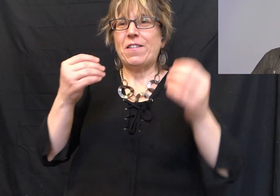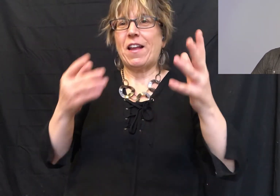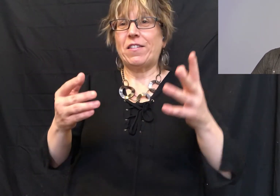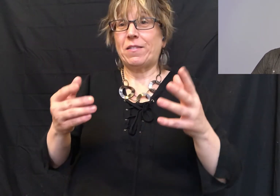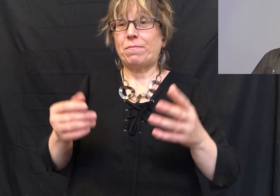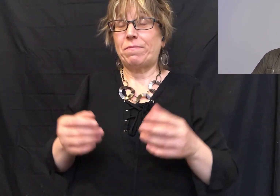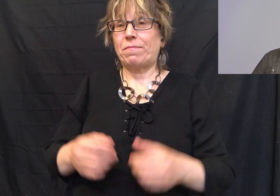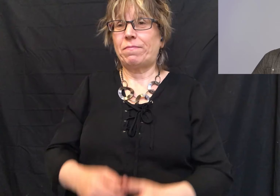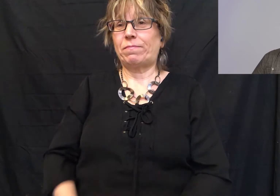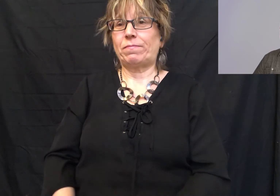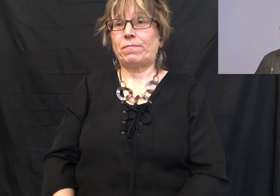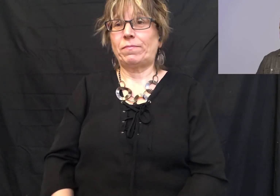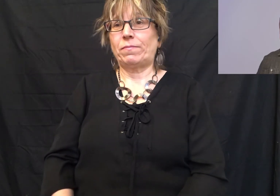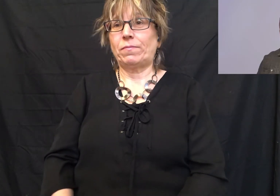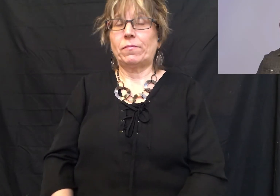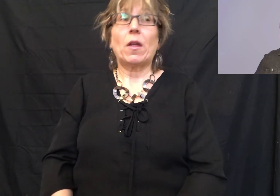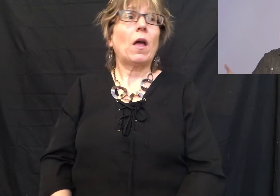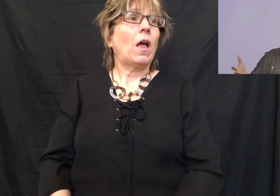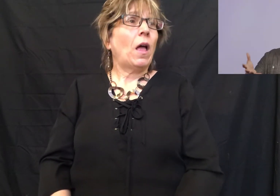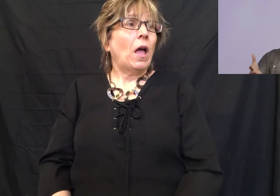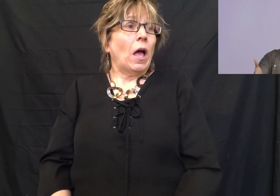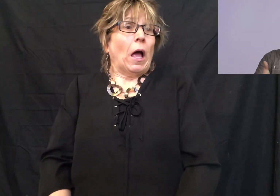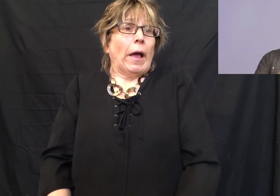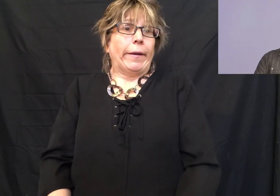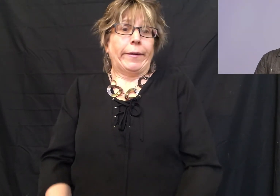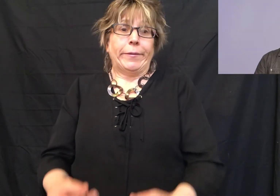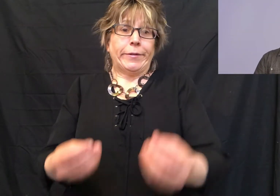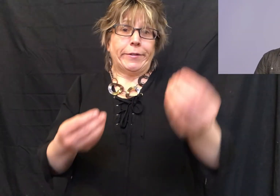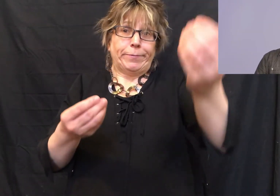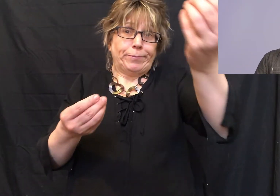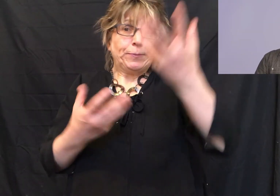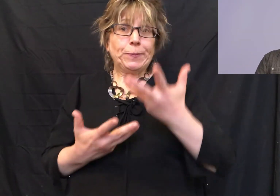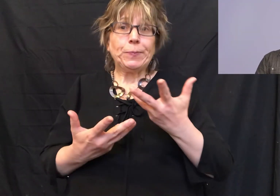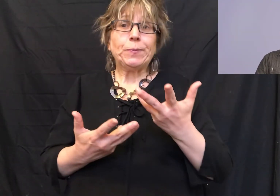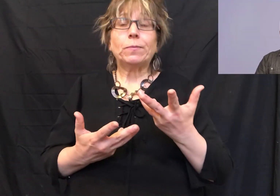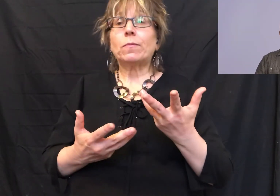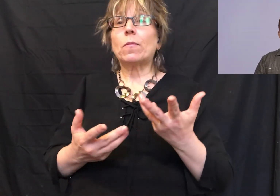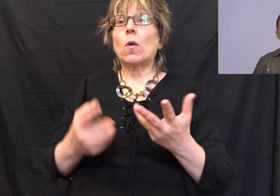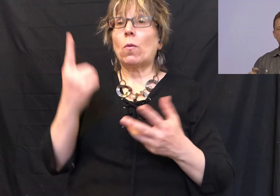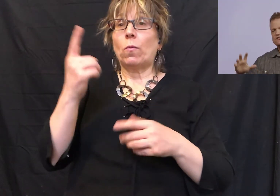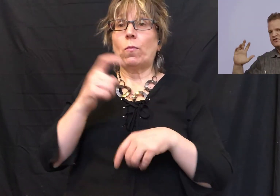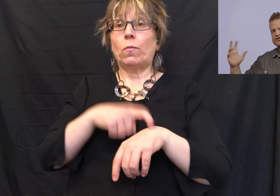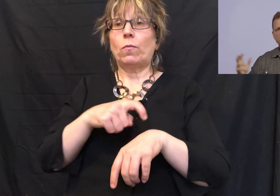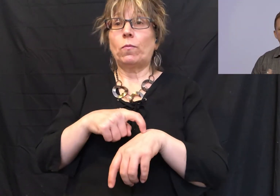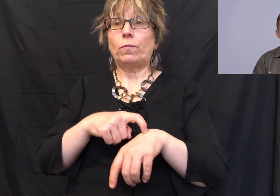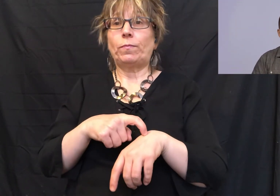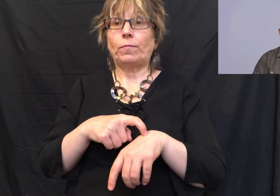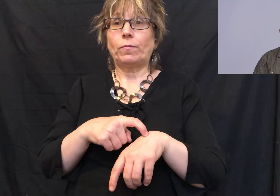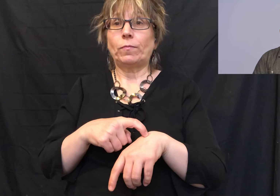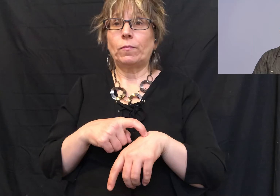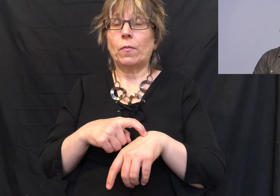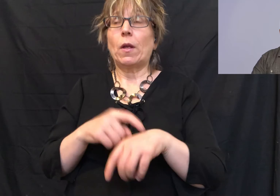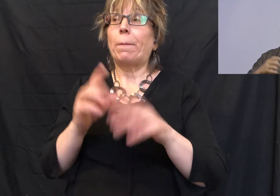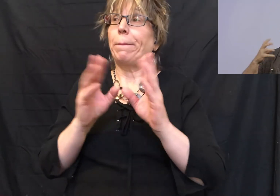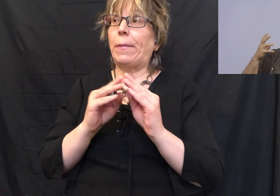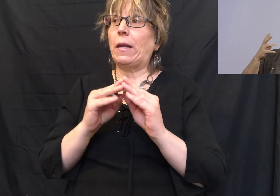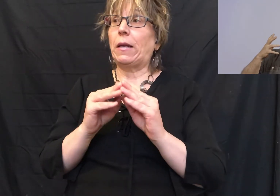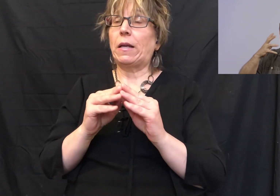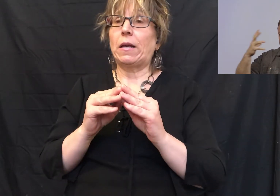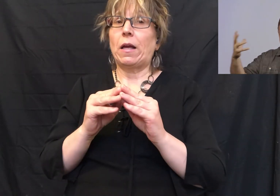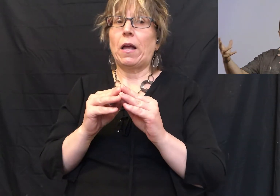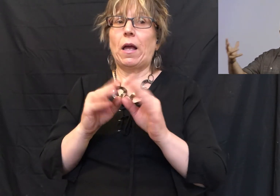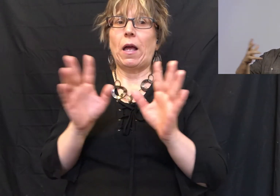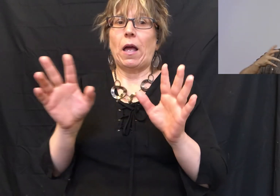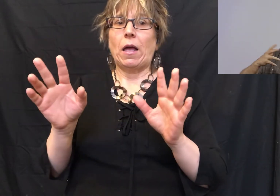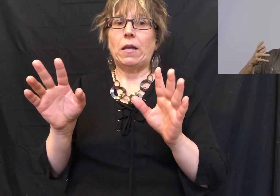loud." And he will just share something with me. He was even one time, this was years ago, he was in a meeting and he caught